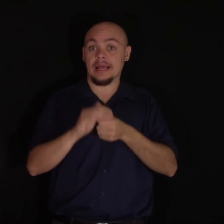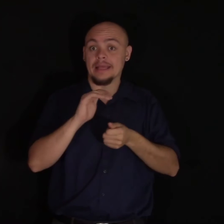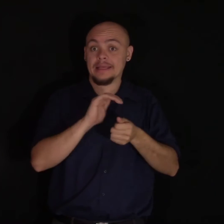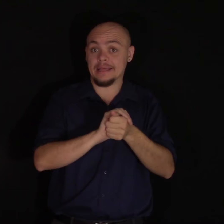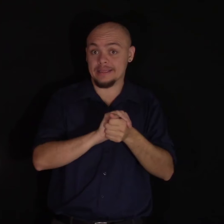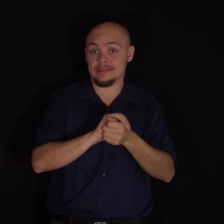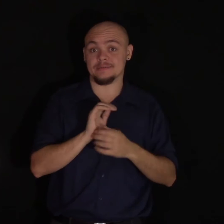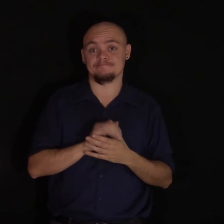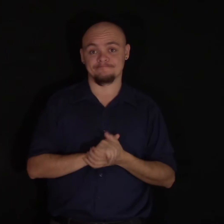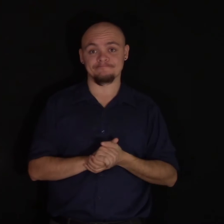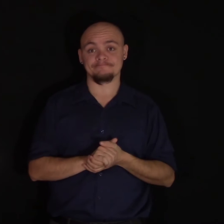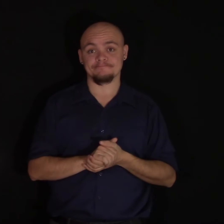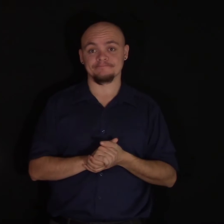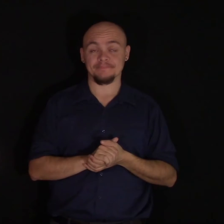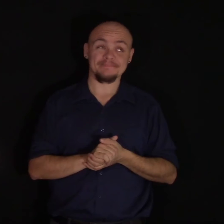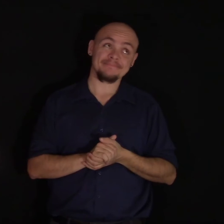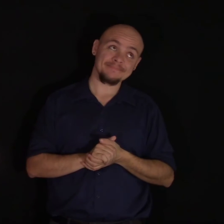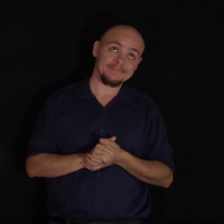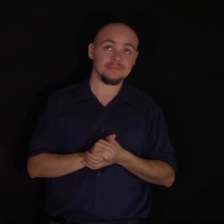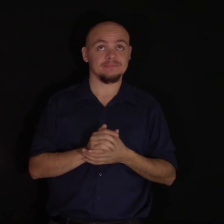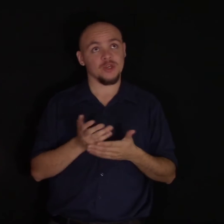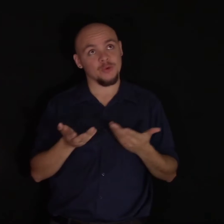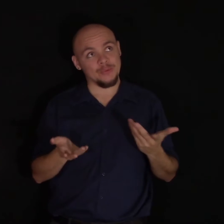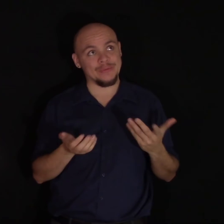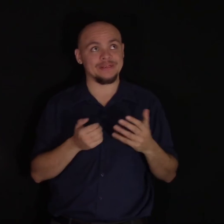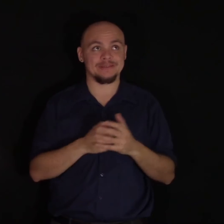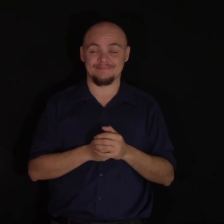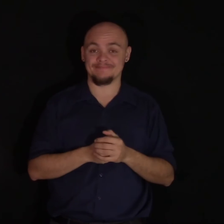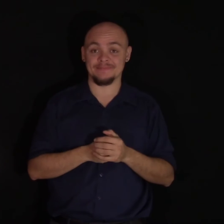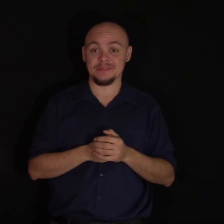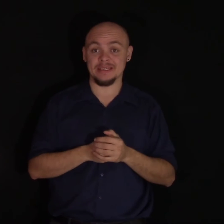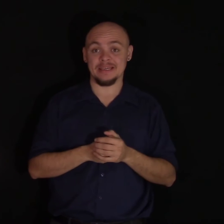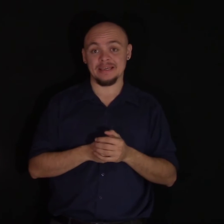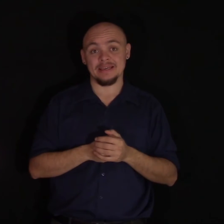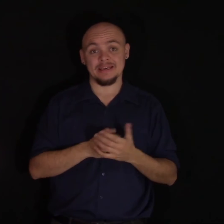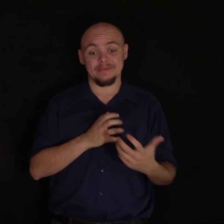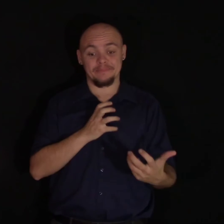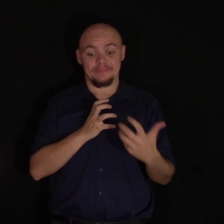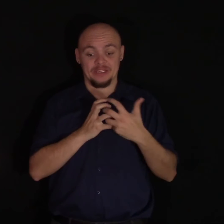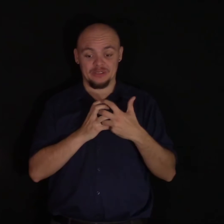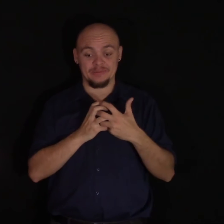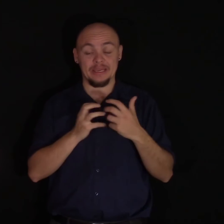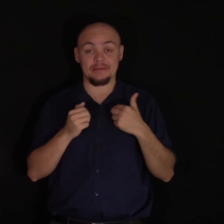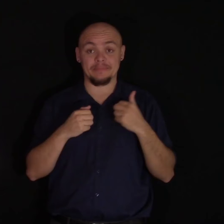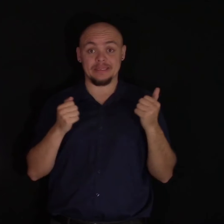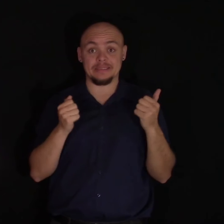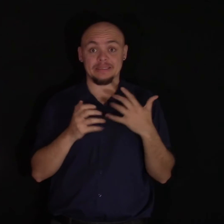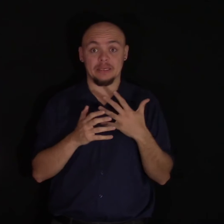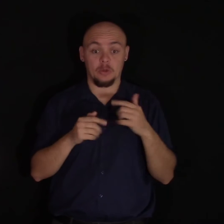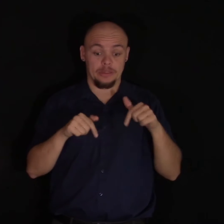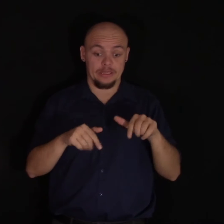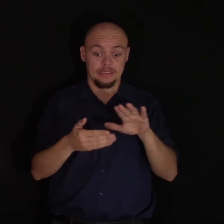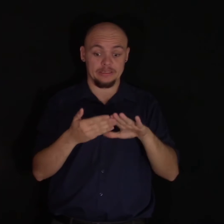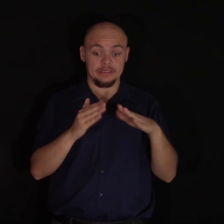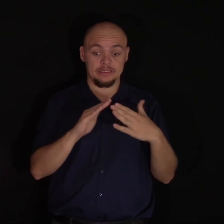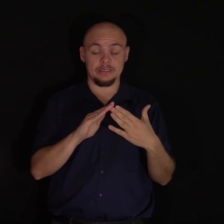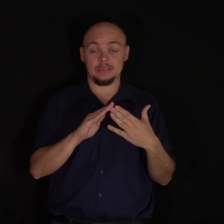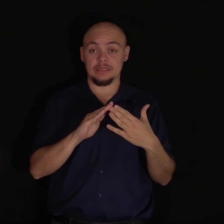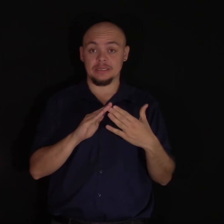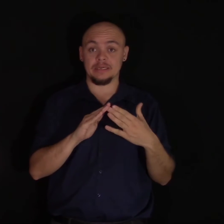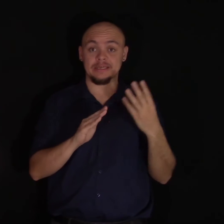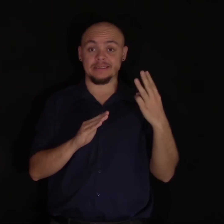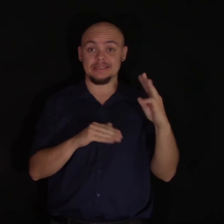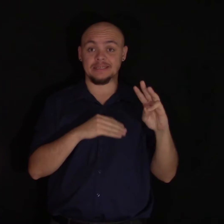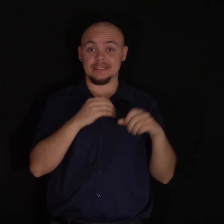So, it is fitting and scary that I have returned to this city 16 years